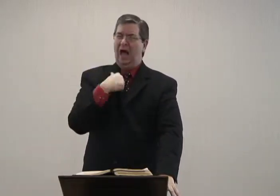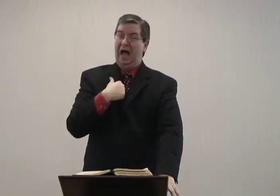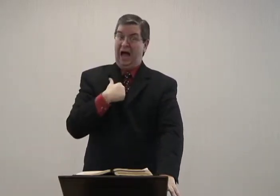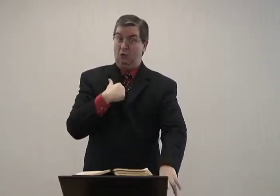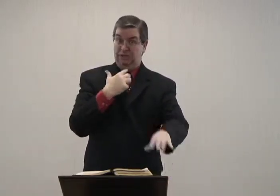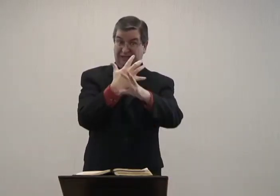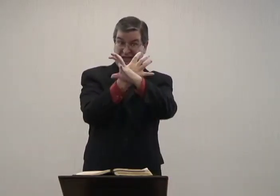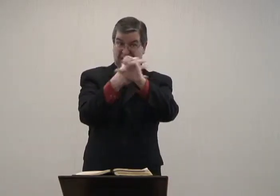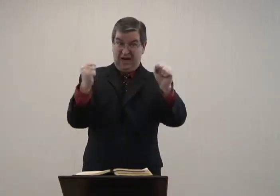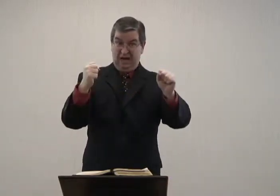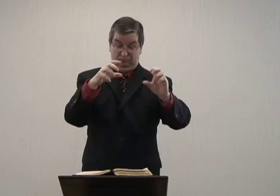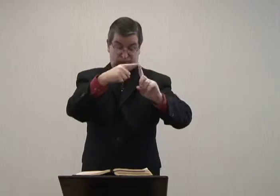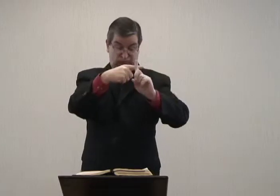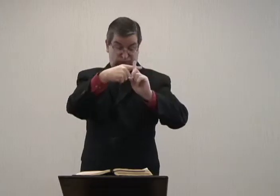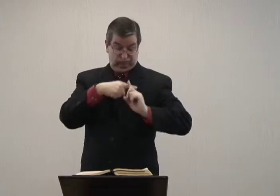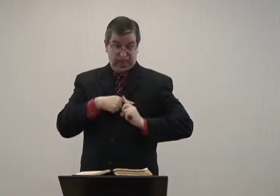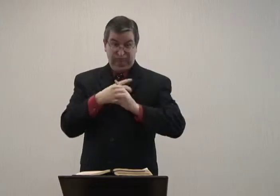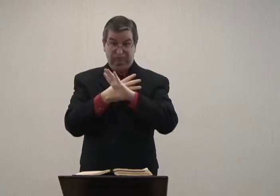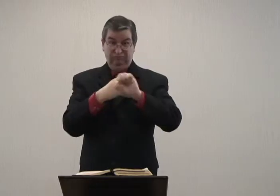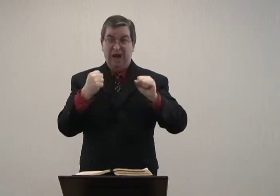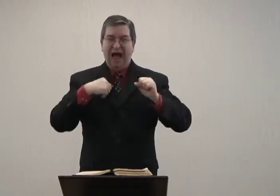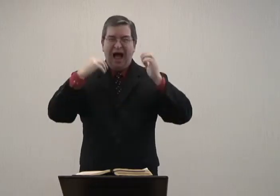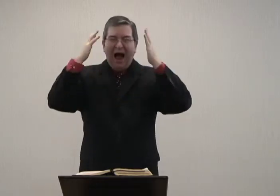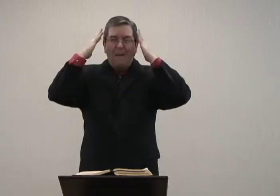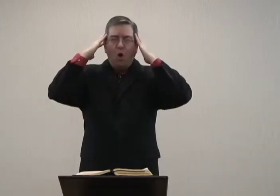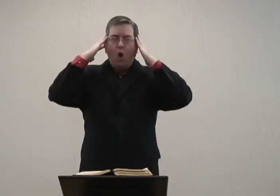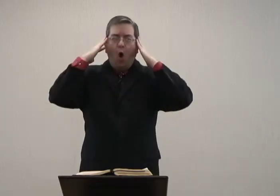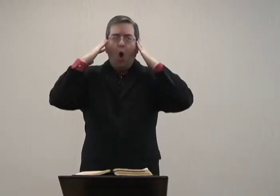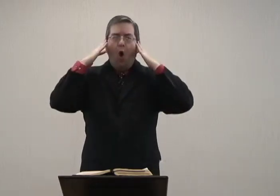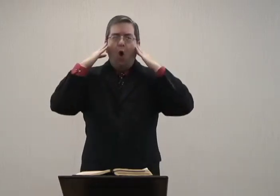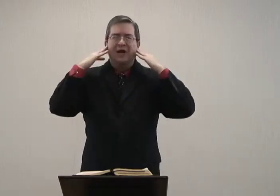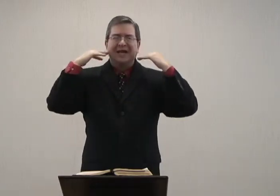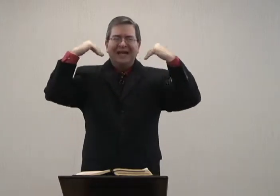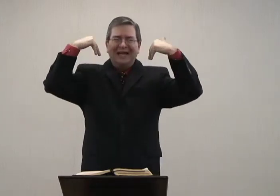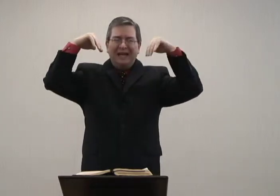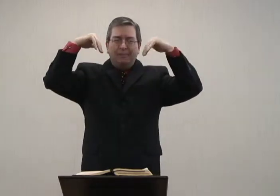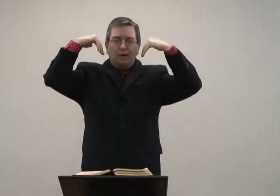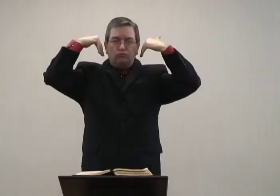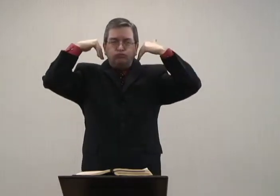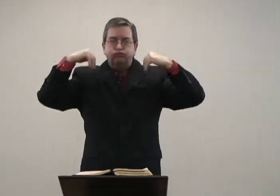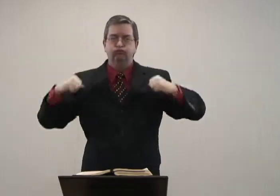A long time ago, I was saved. I had long hair.